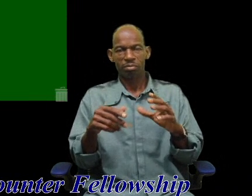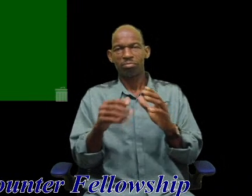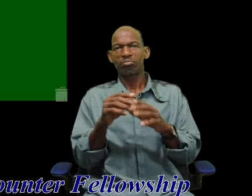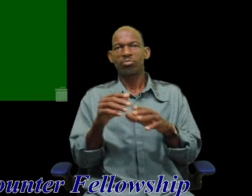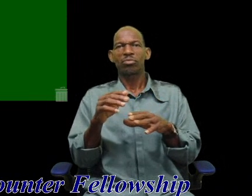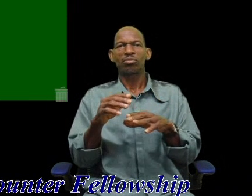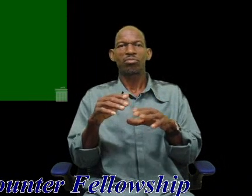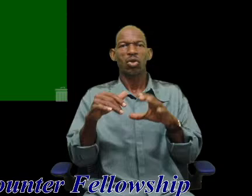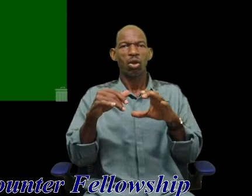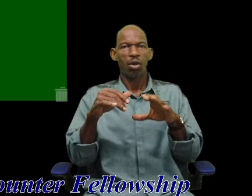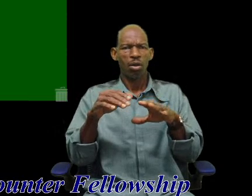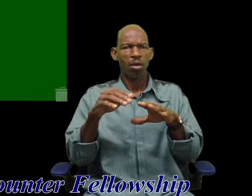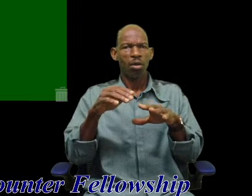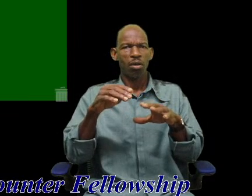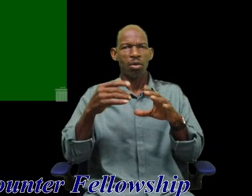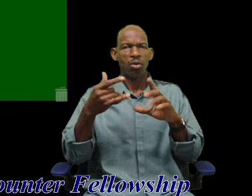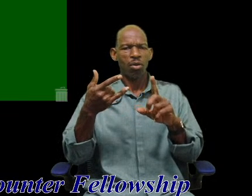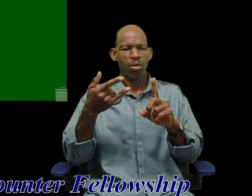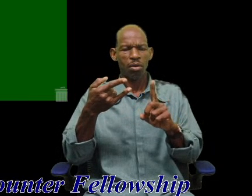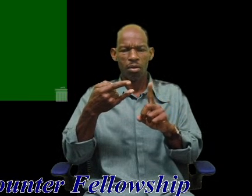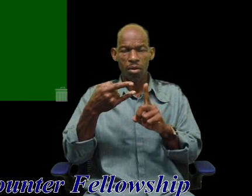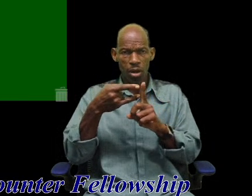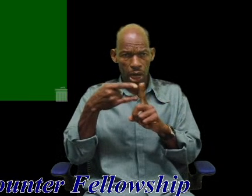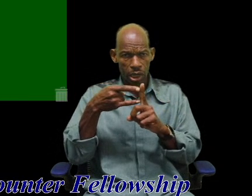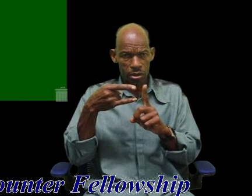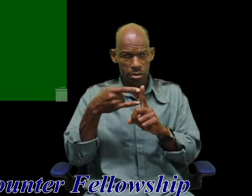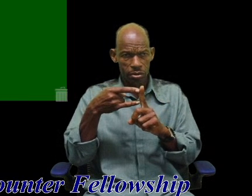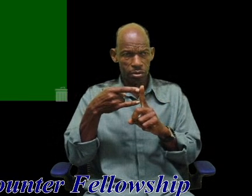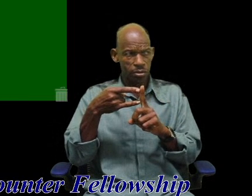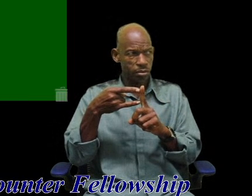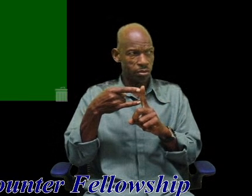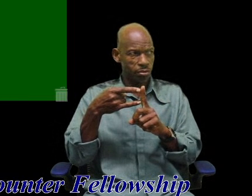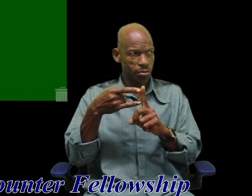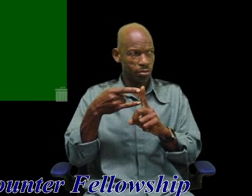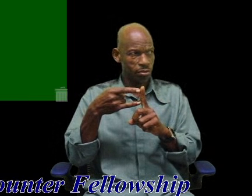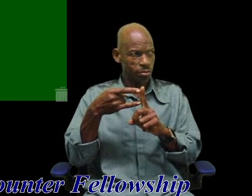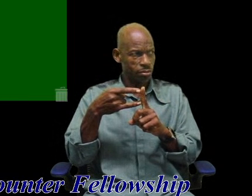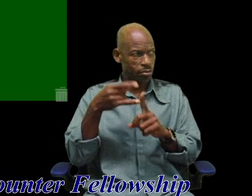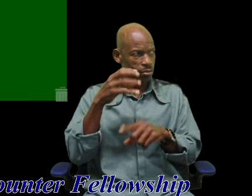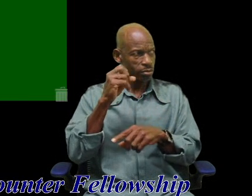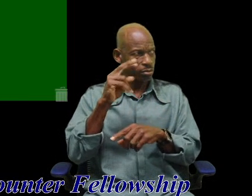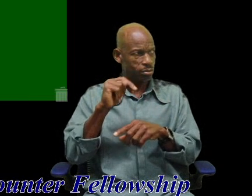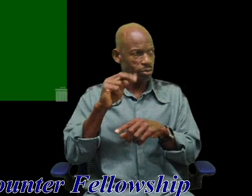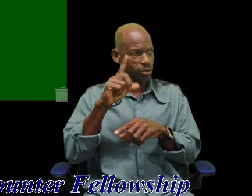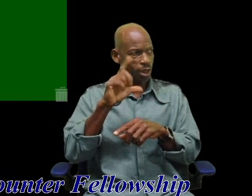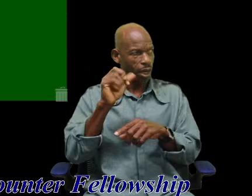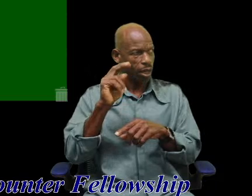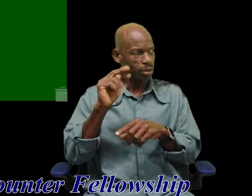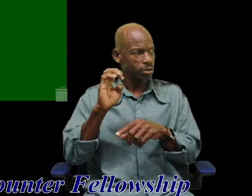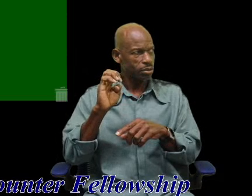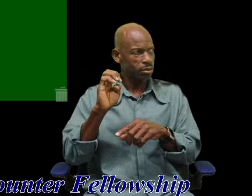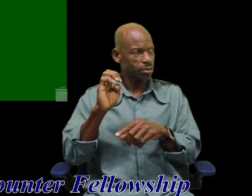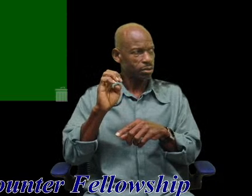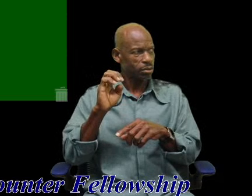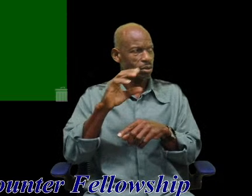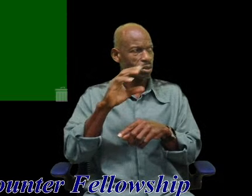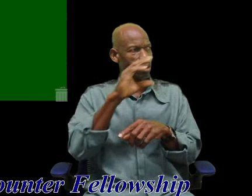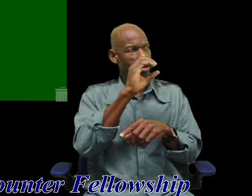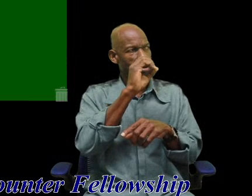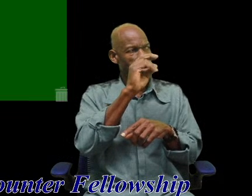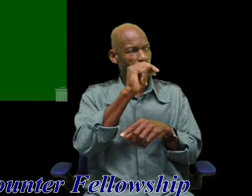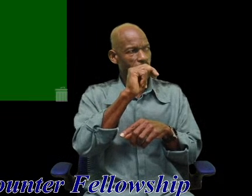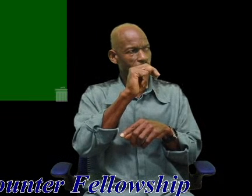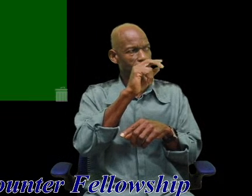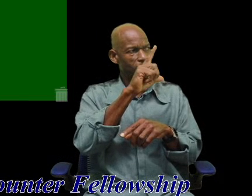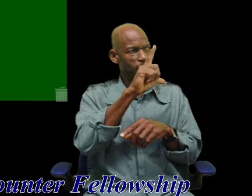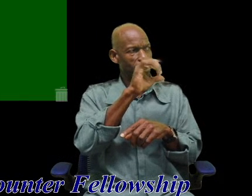that can we accommodate at our center. So as you see on the board, and you will make